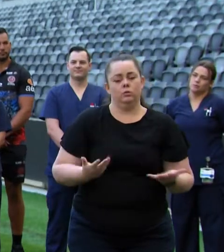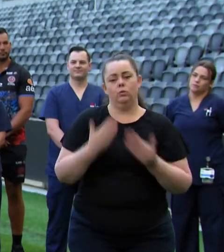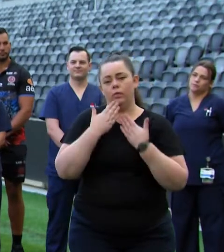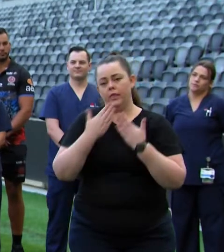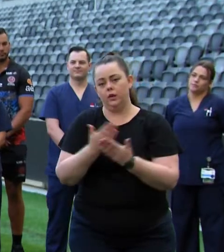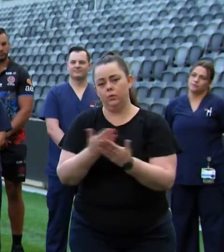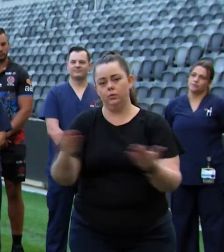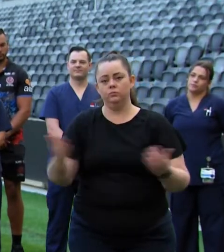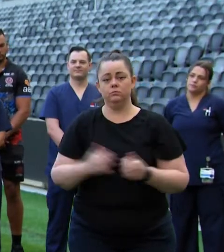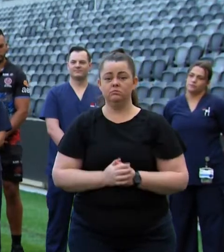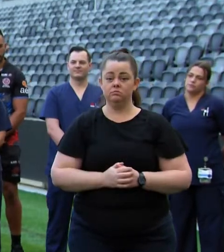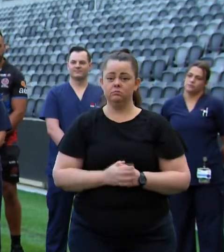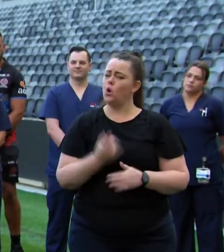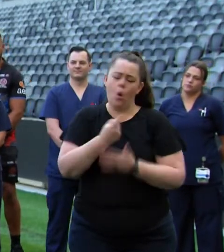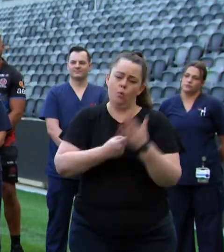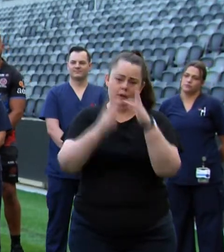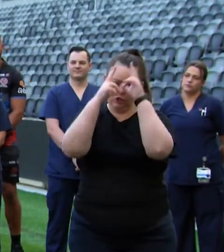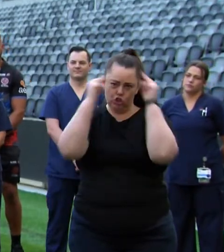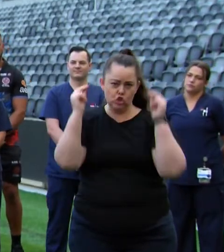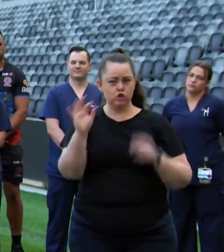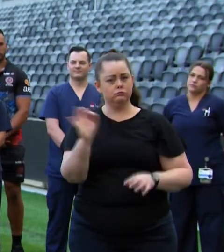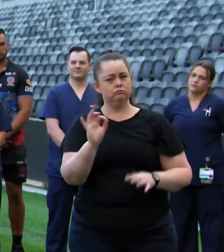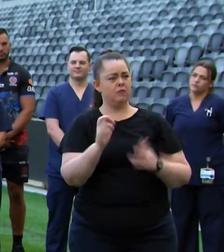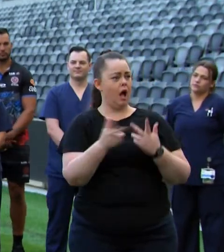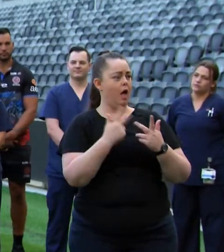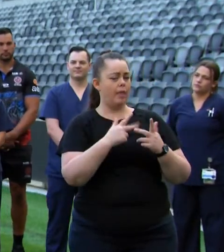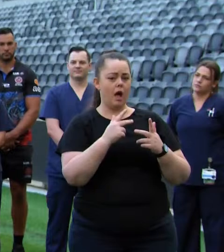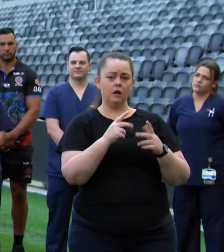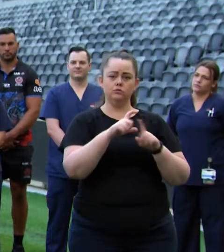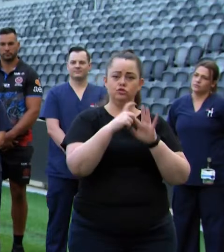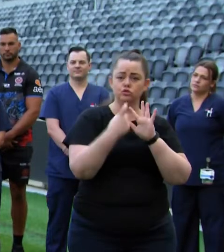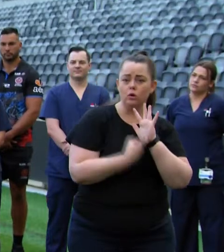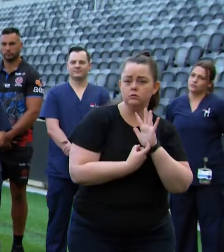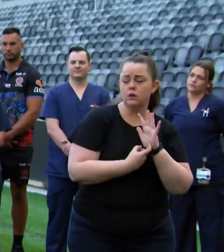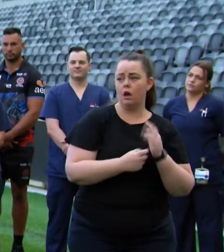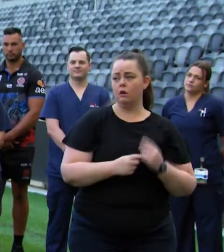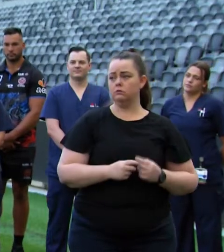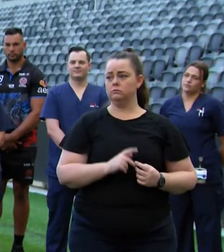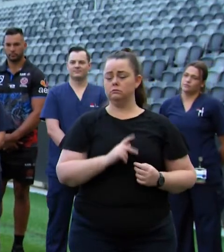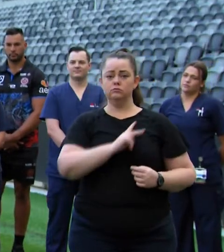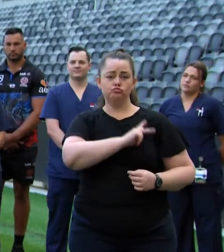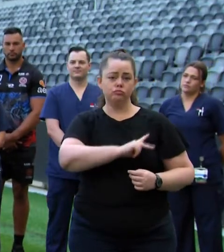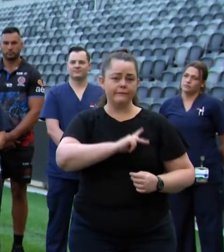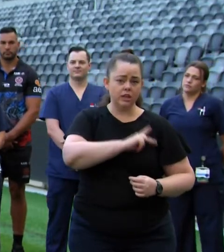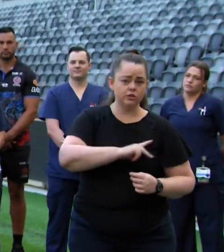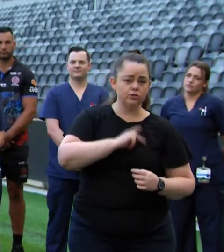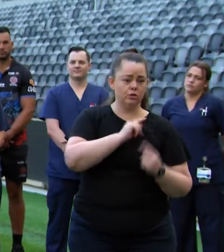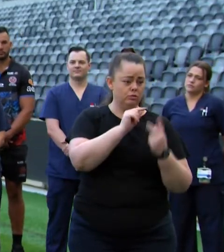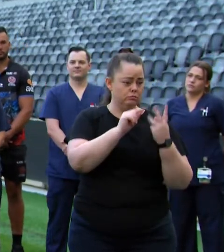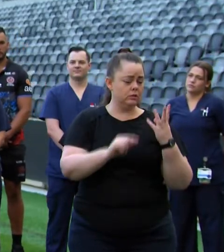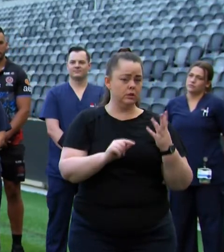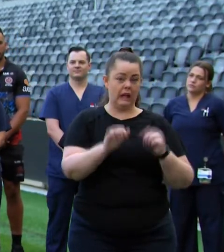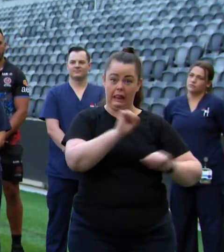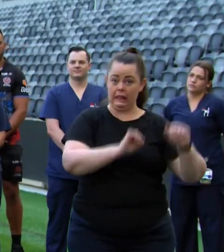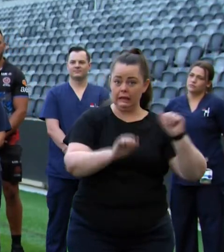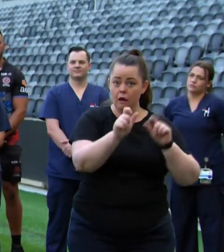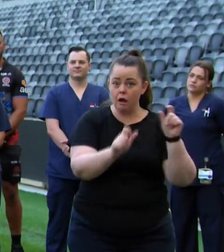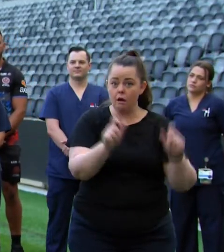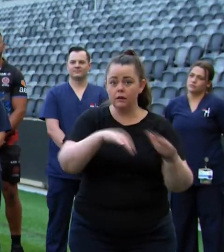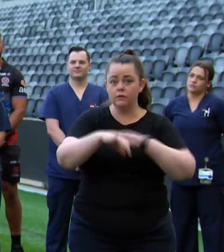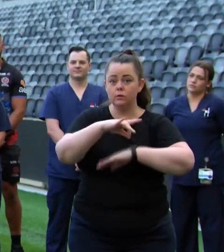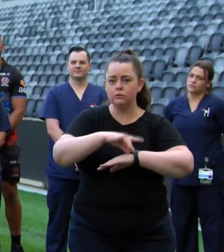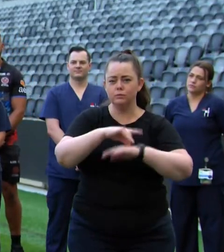all doctors, all allied health staff, the cleaners, everybody who's worked so hard to keep us safe during this last 2 years and 1